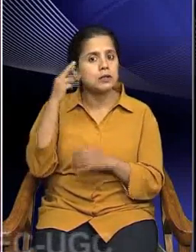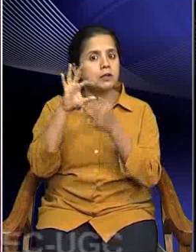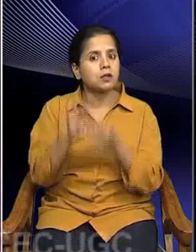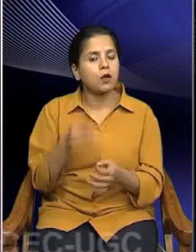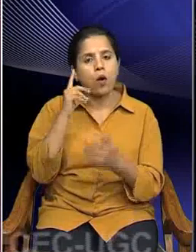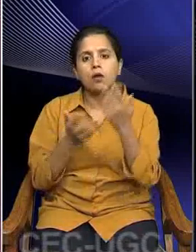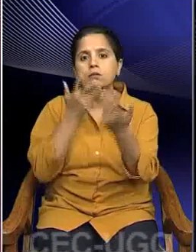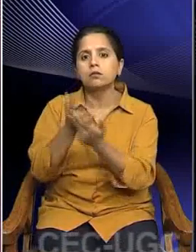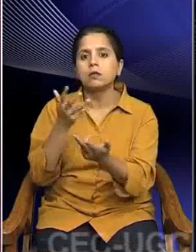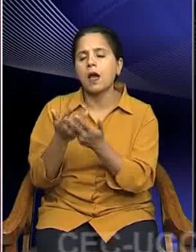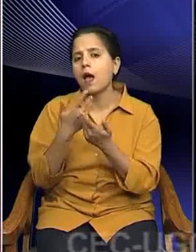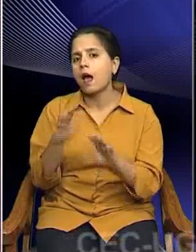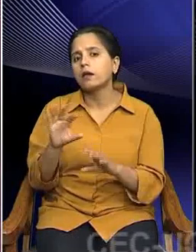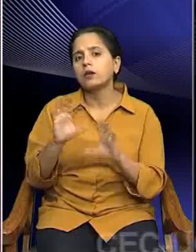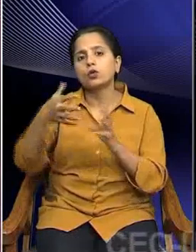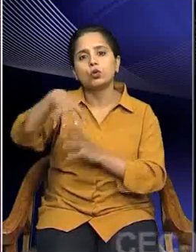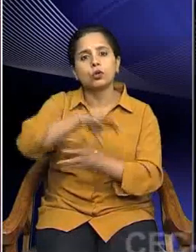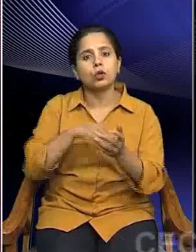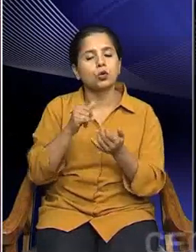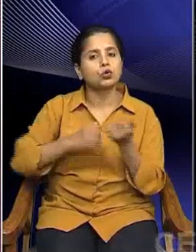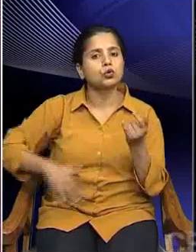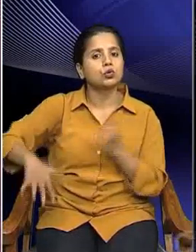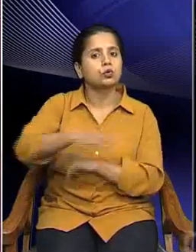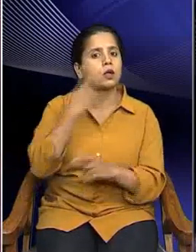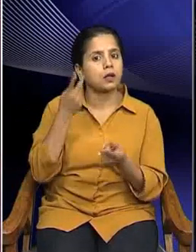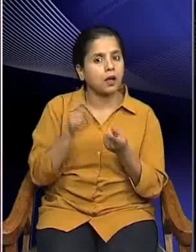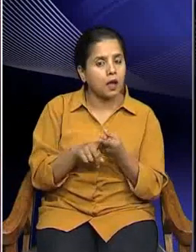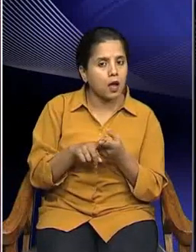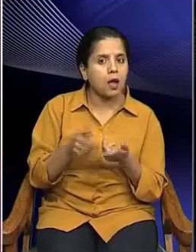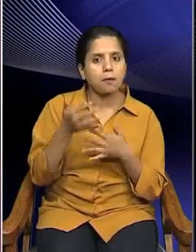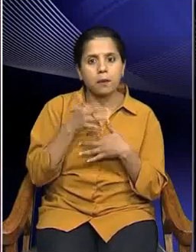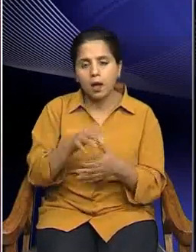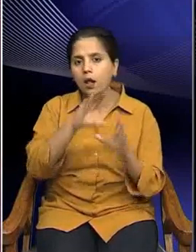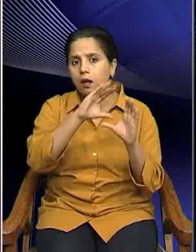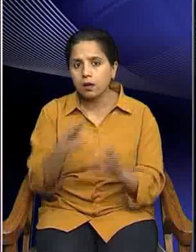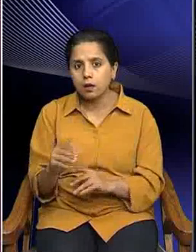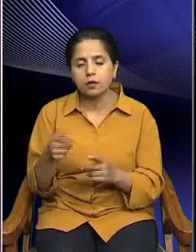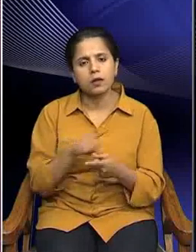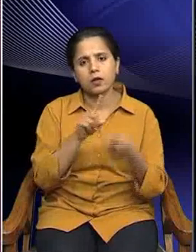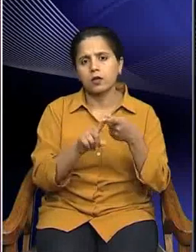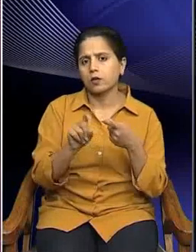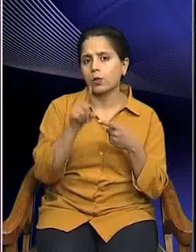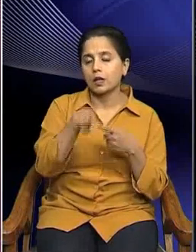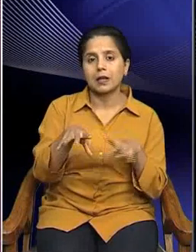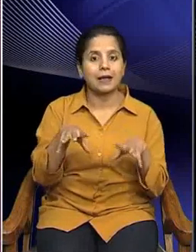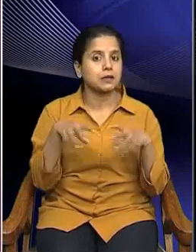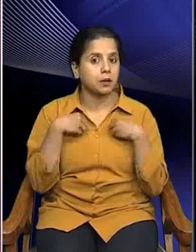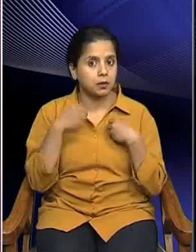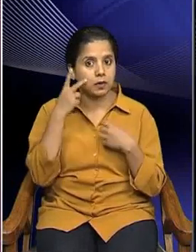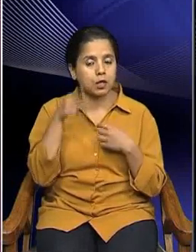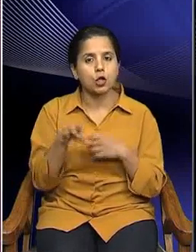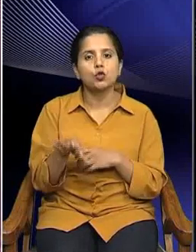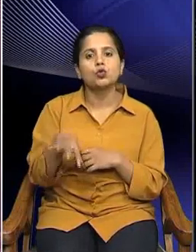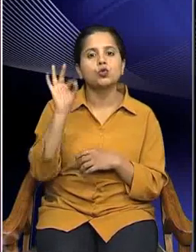for any nation or society to undergo fertility decline. First is, of course, acceptance of